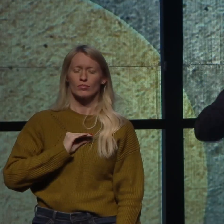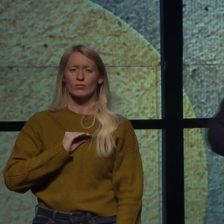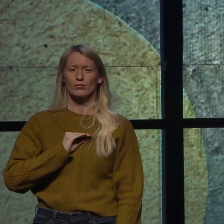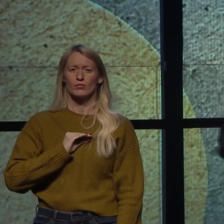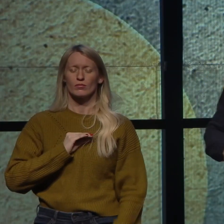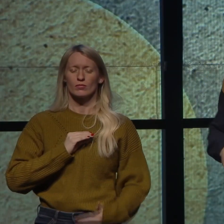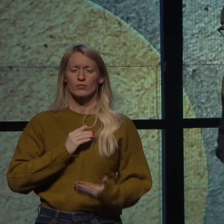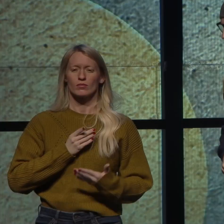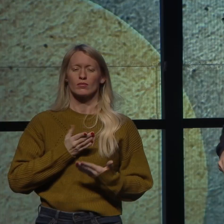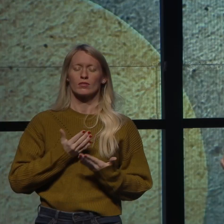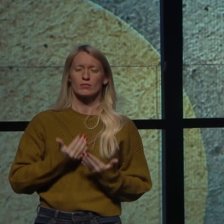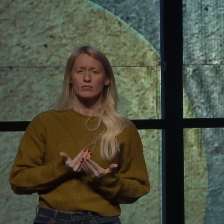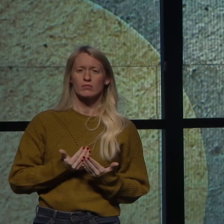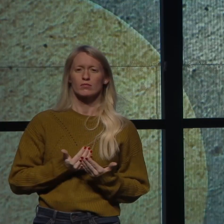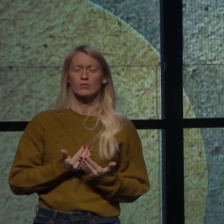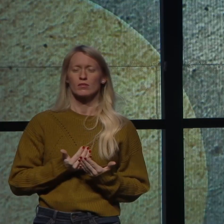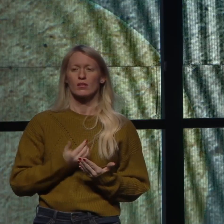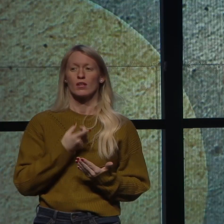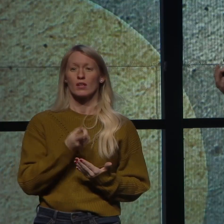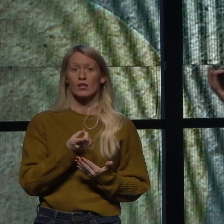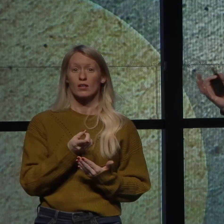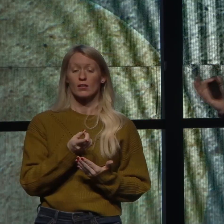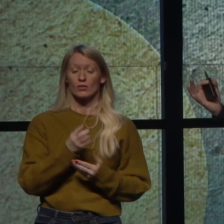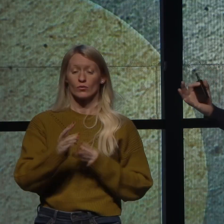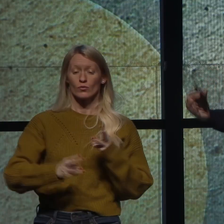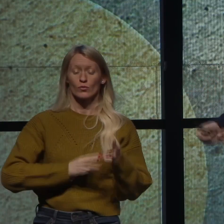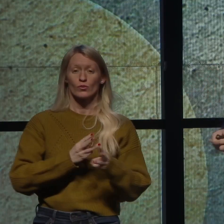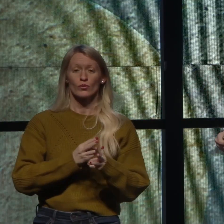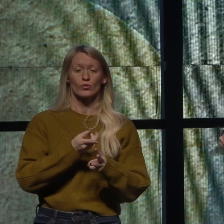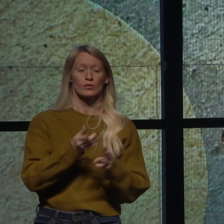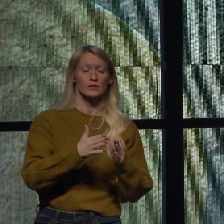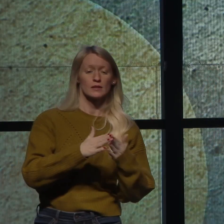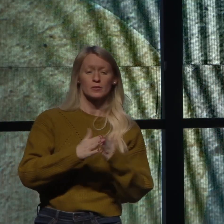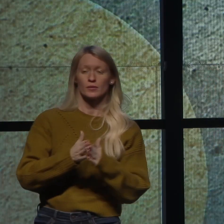as a community, in my own world privately.